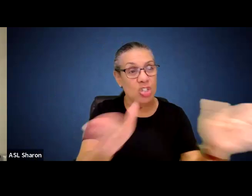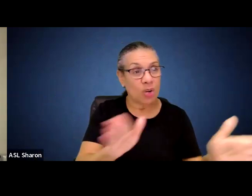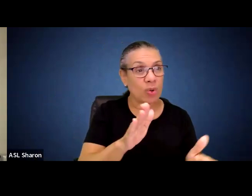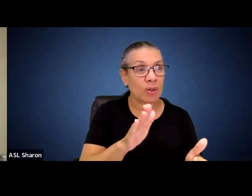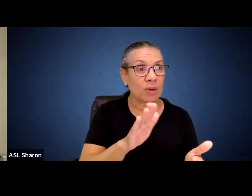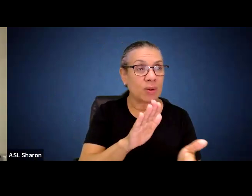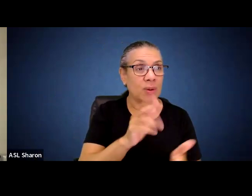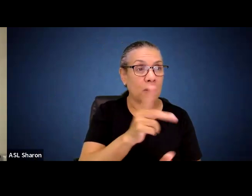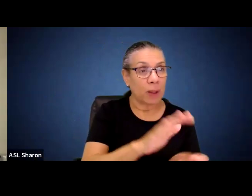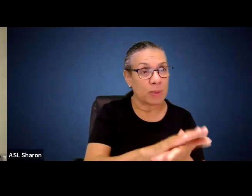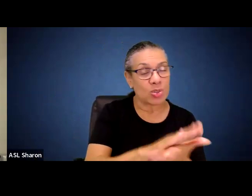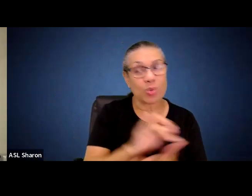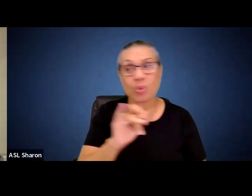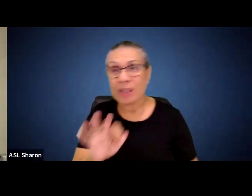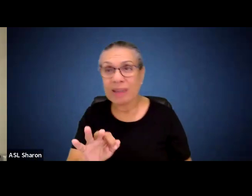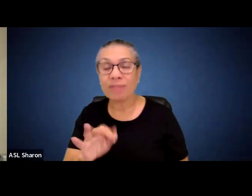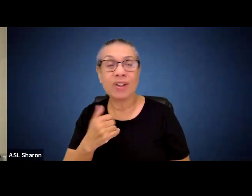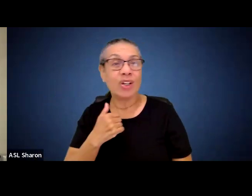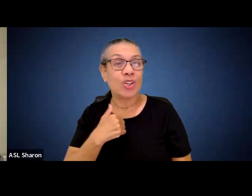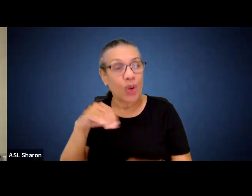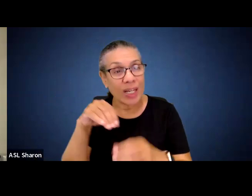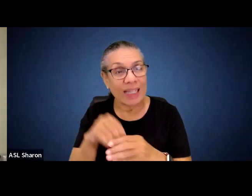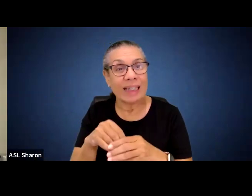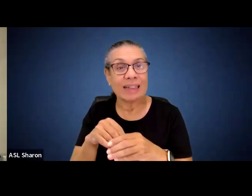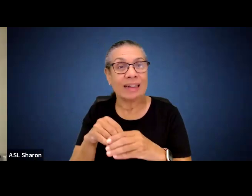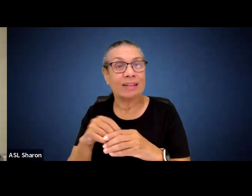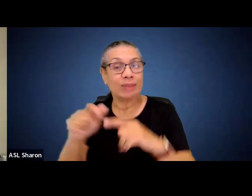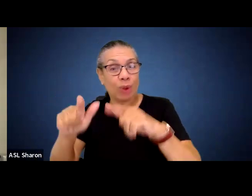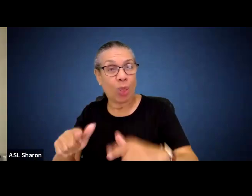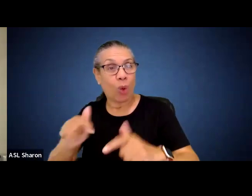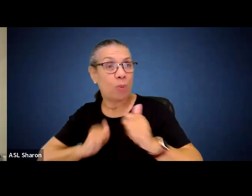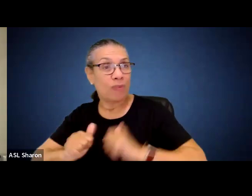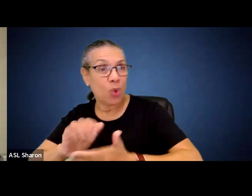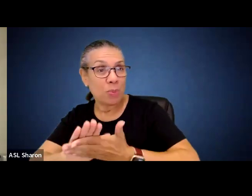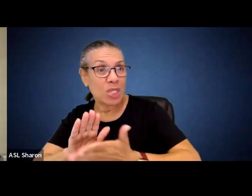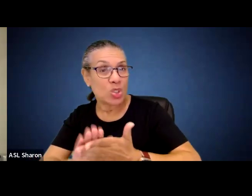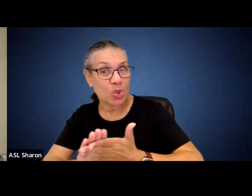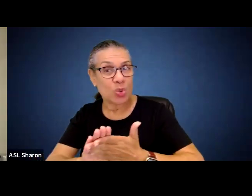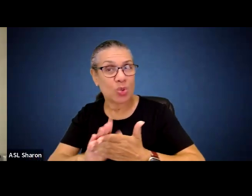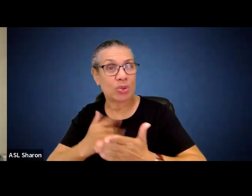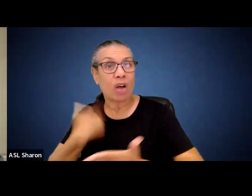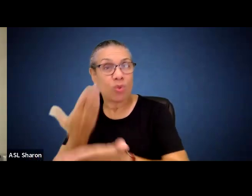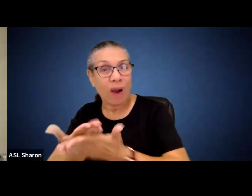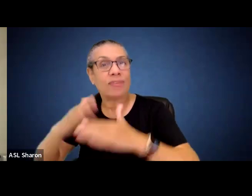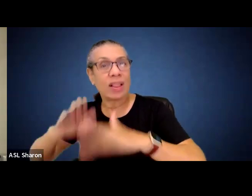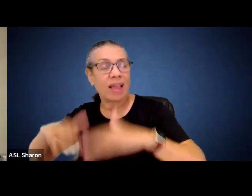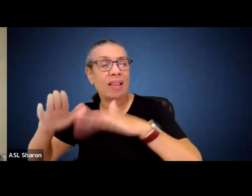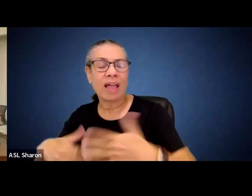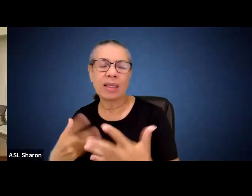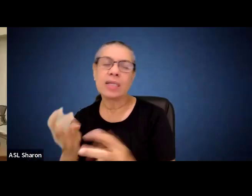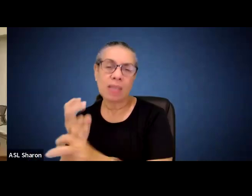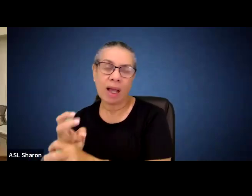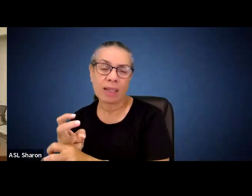a subset of kids are late consistently. So I see you. Thank you. Thank you. Thank you all for the